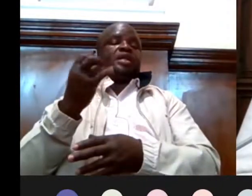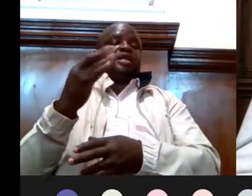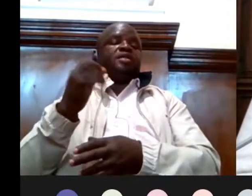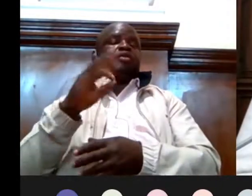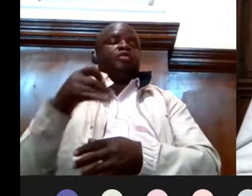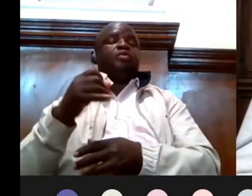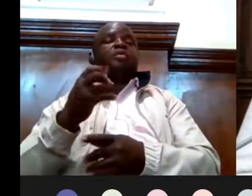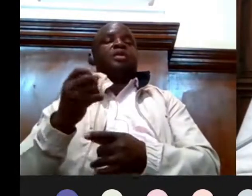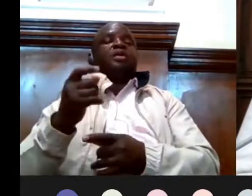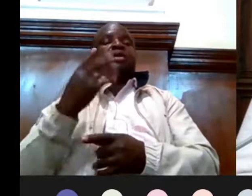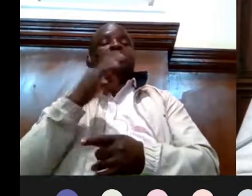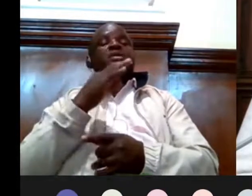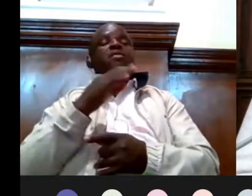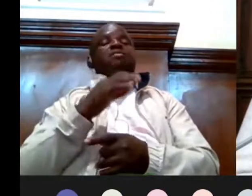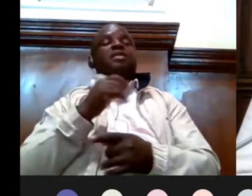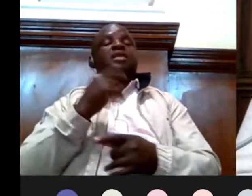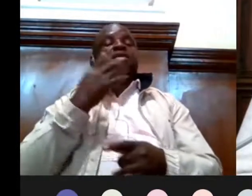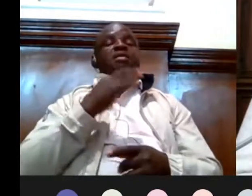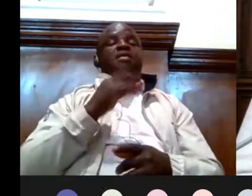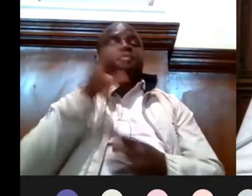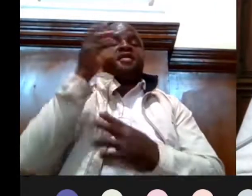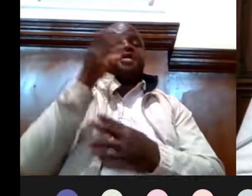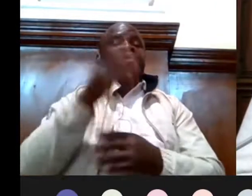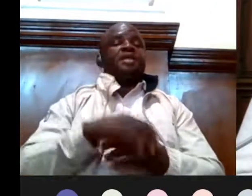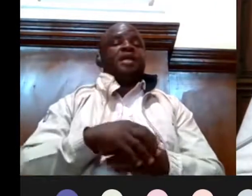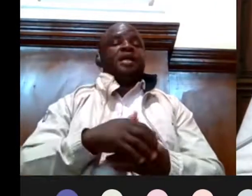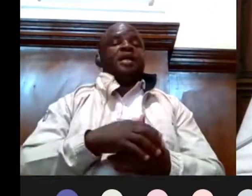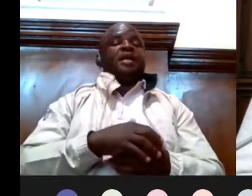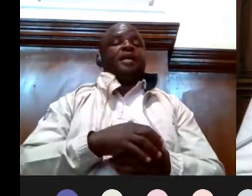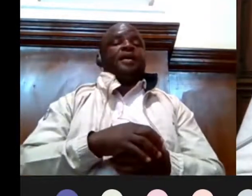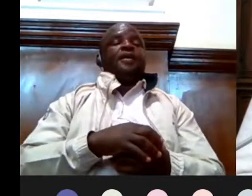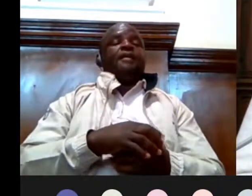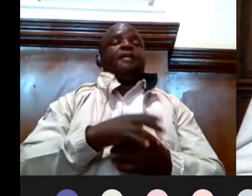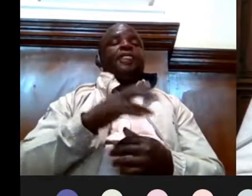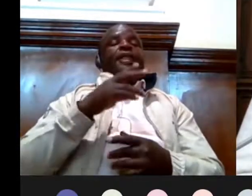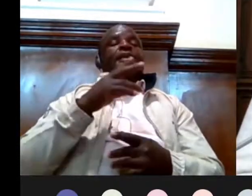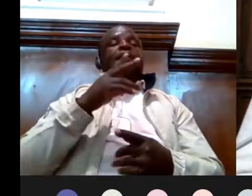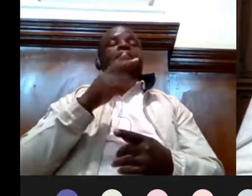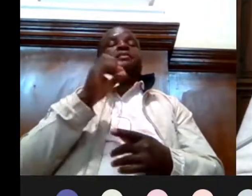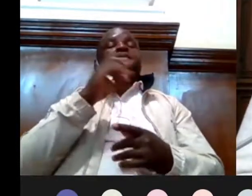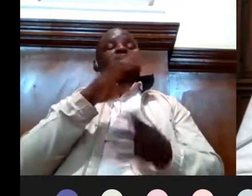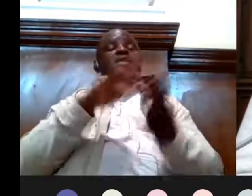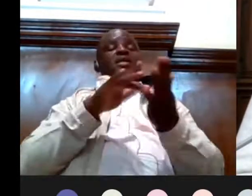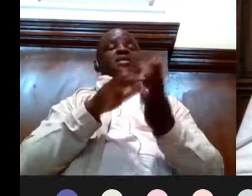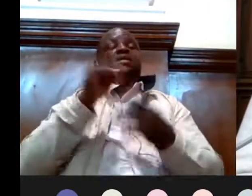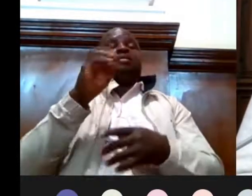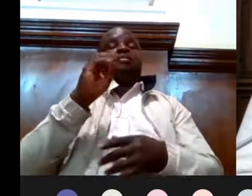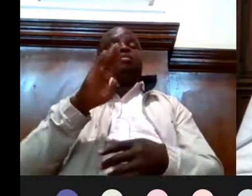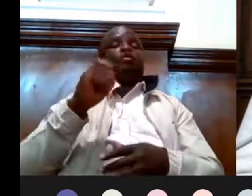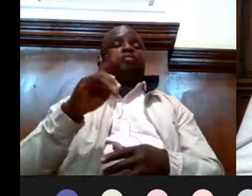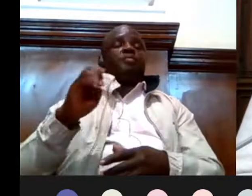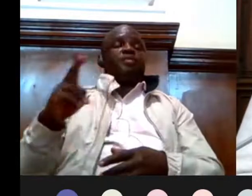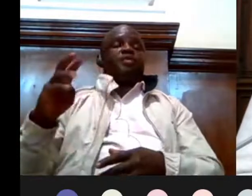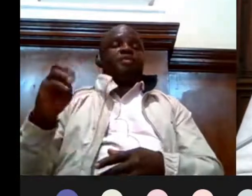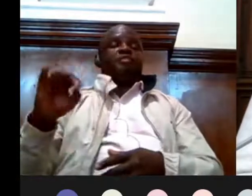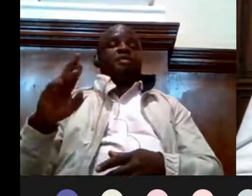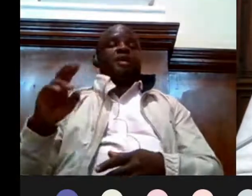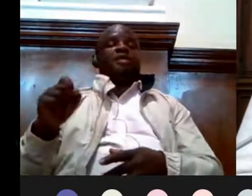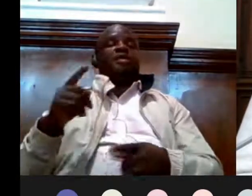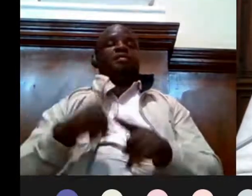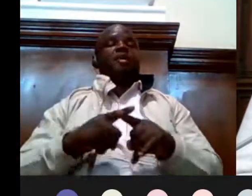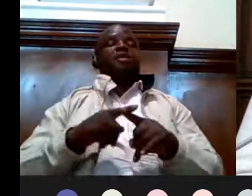mentioned one of the Free State, Honorable Speaker, Police Station Bloemspruit, and here in Mangaung